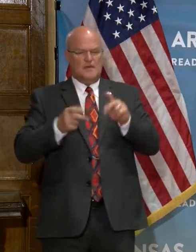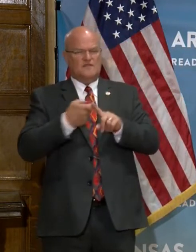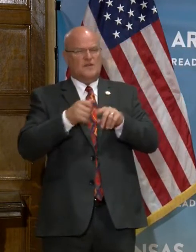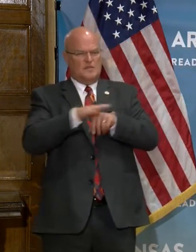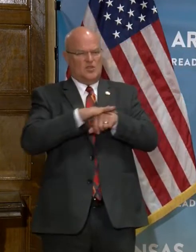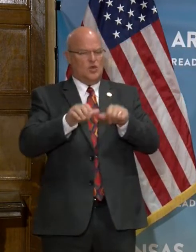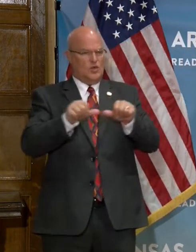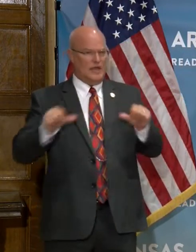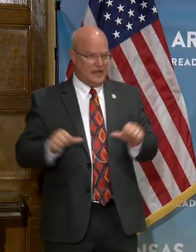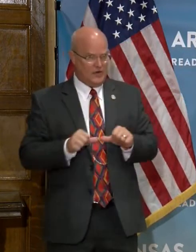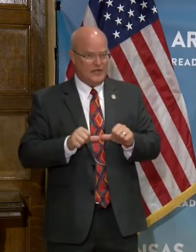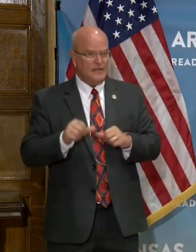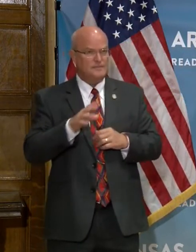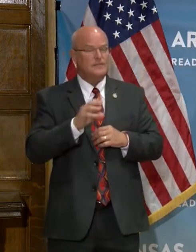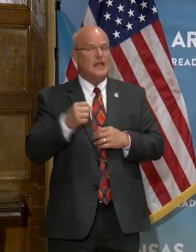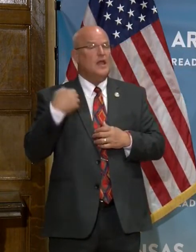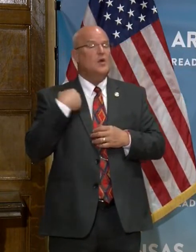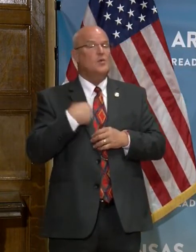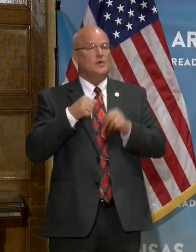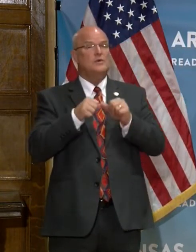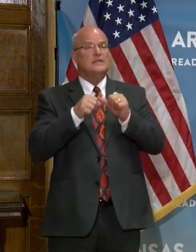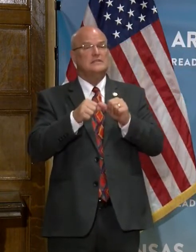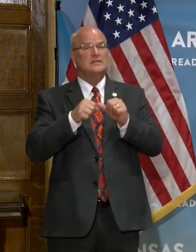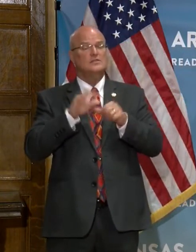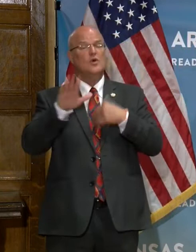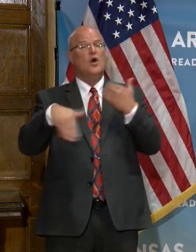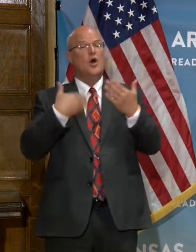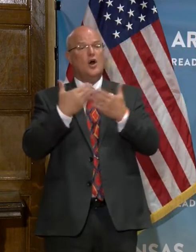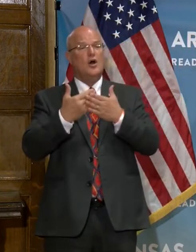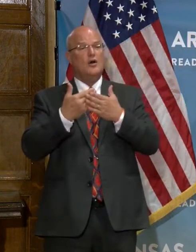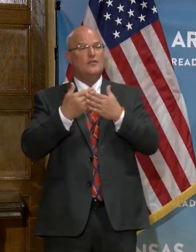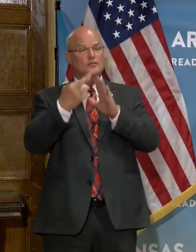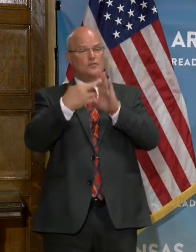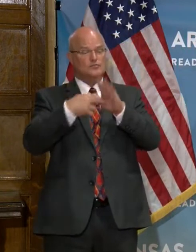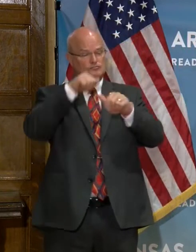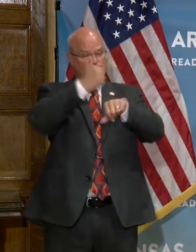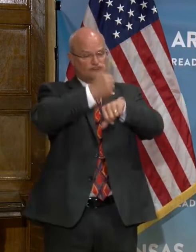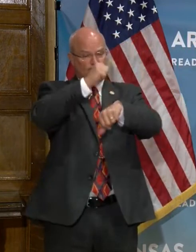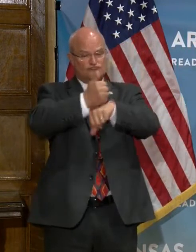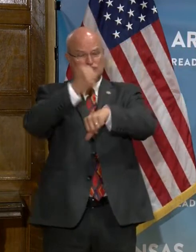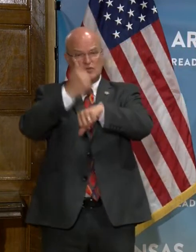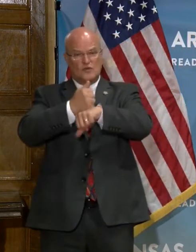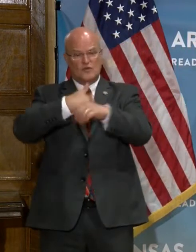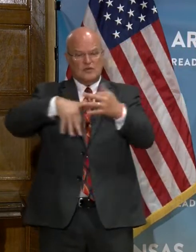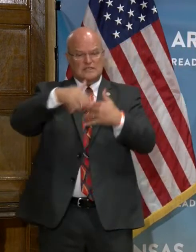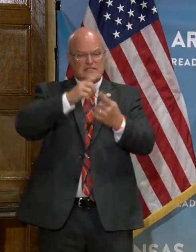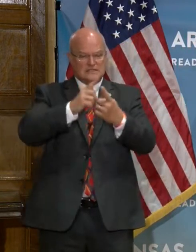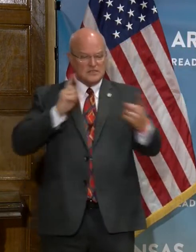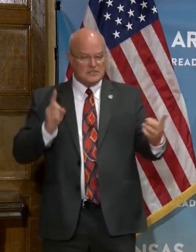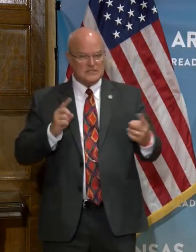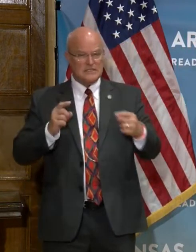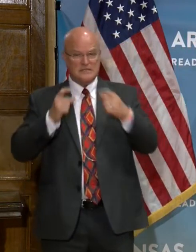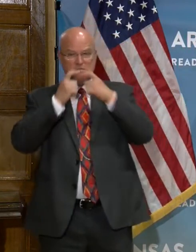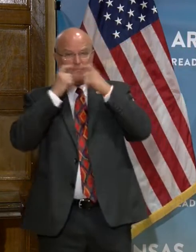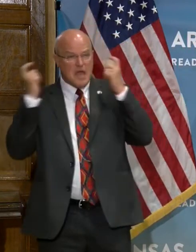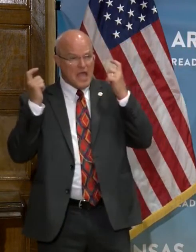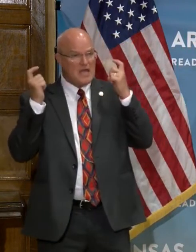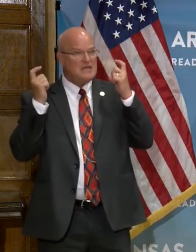local area. And we'll continue all the protocols that we have in place for distancing, mask,